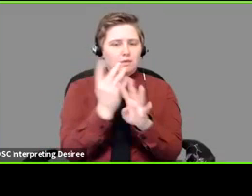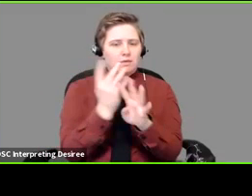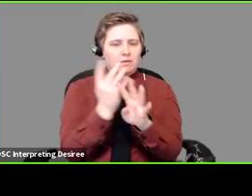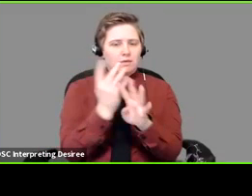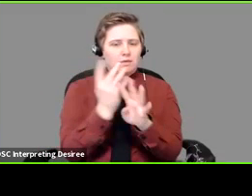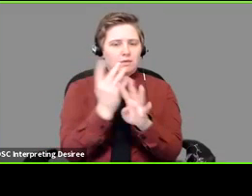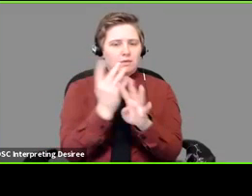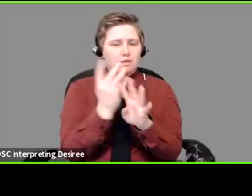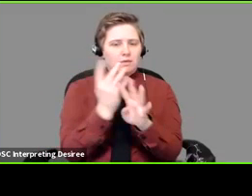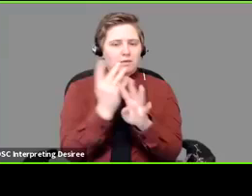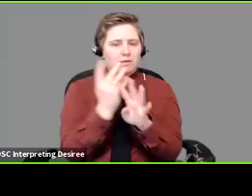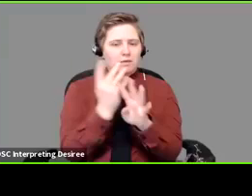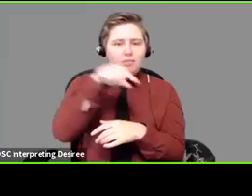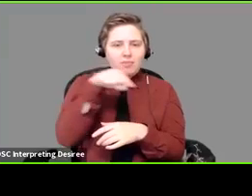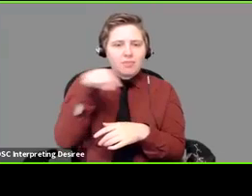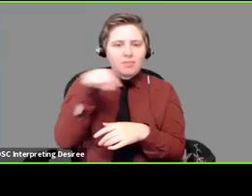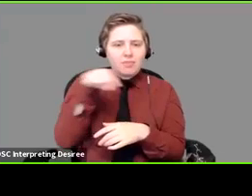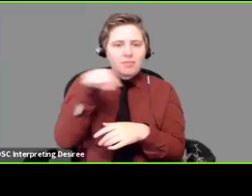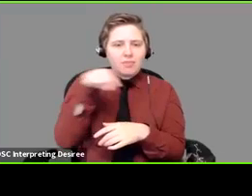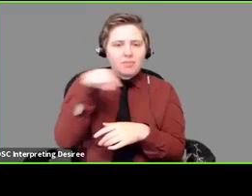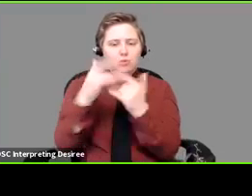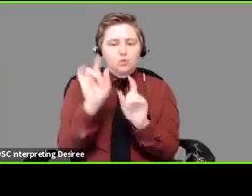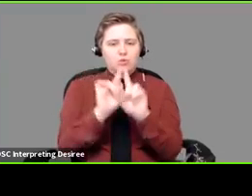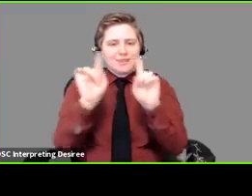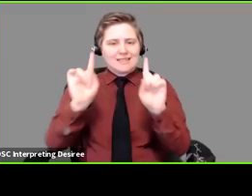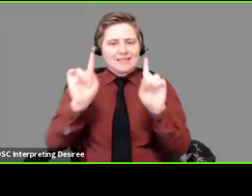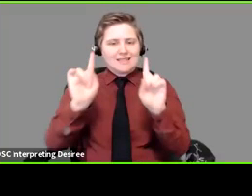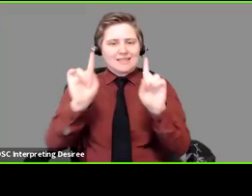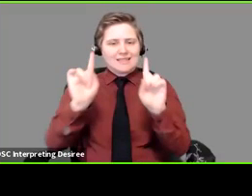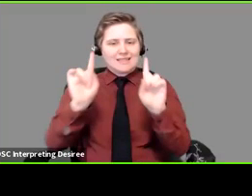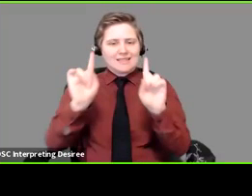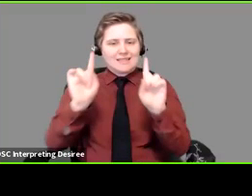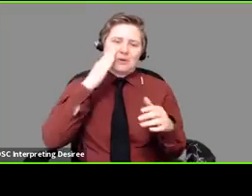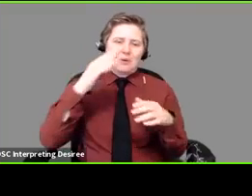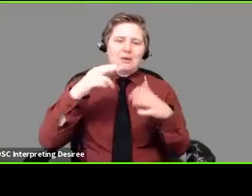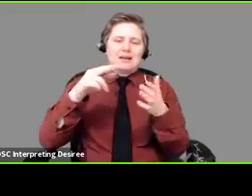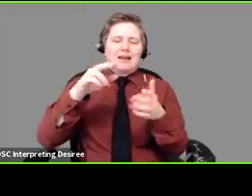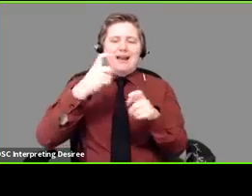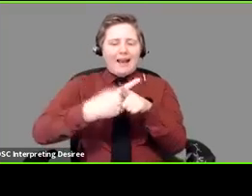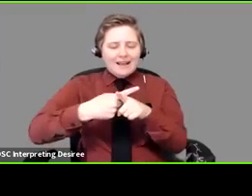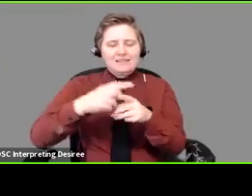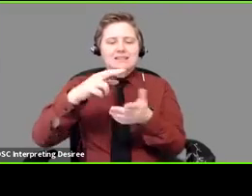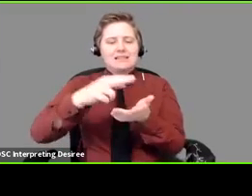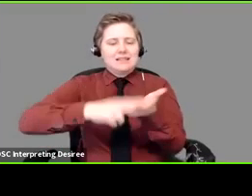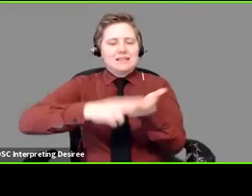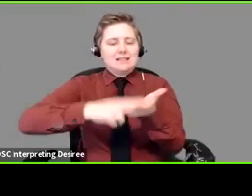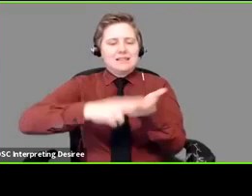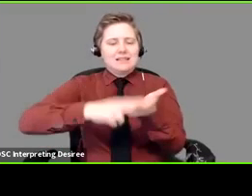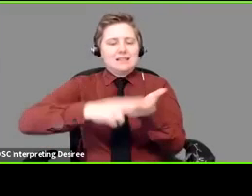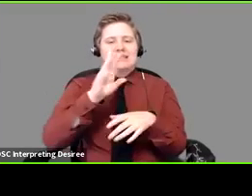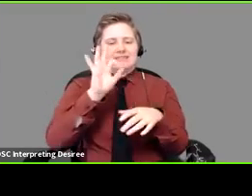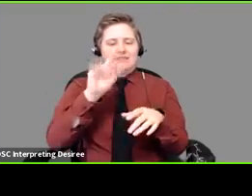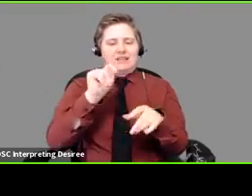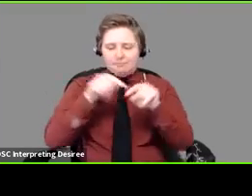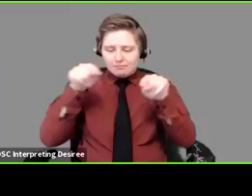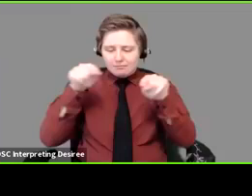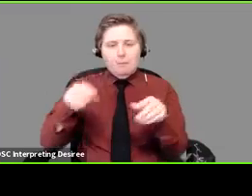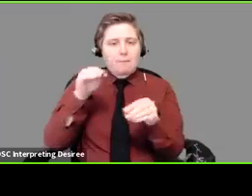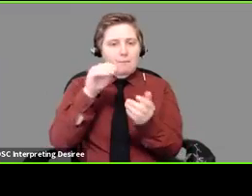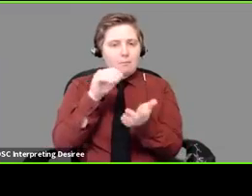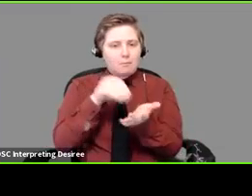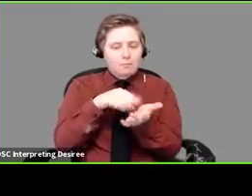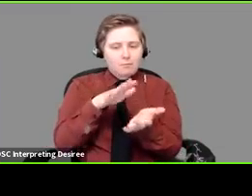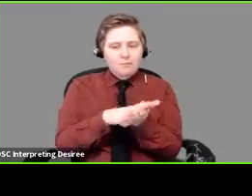they're social distancing. We've talked about tape on the ground, X's every 6 foot apart. Again, it's important to do these